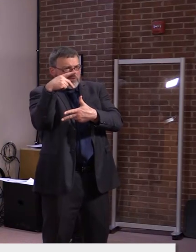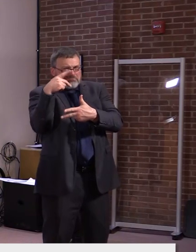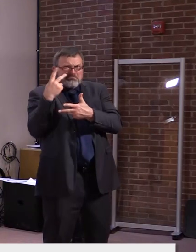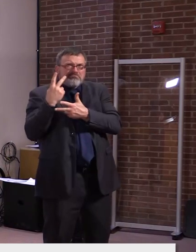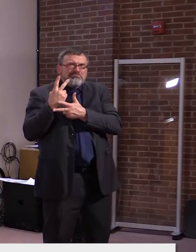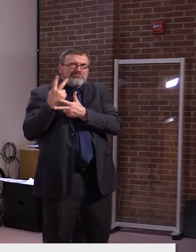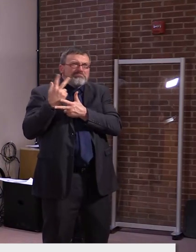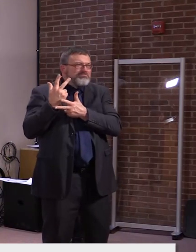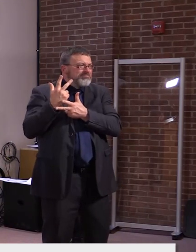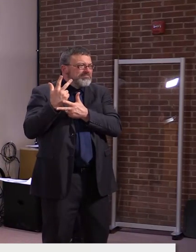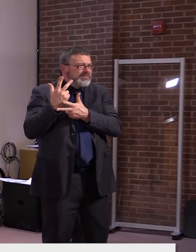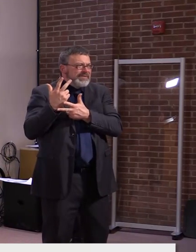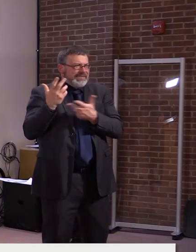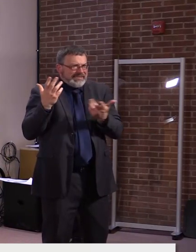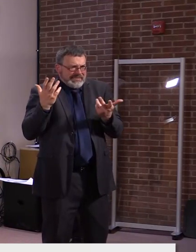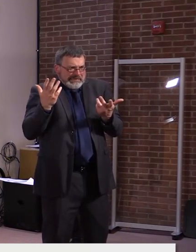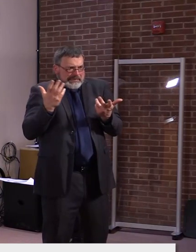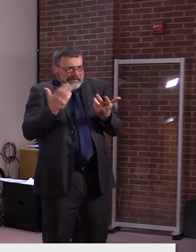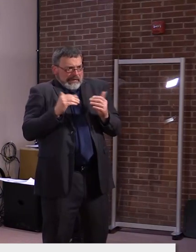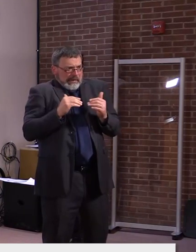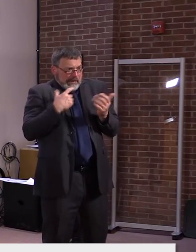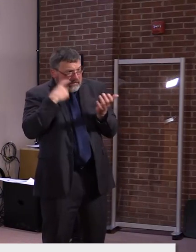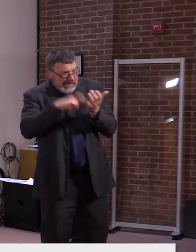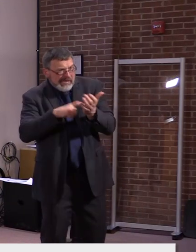2 weeks maybe. So